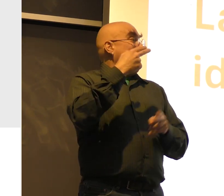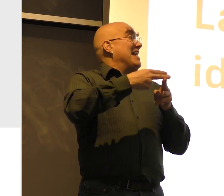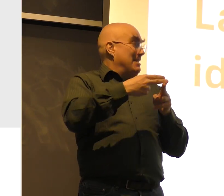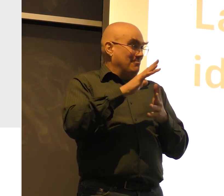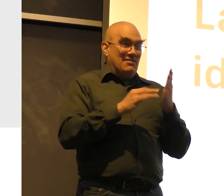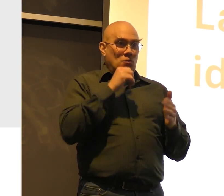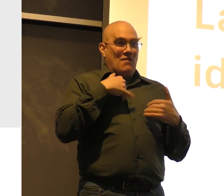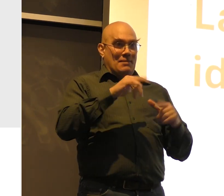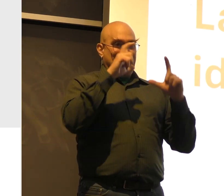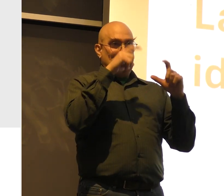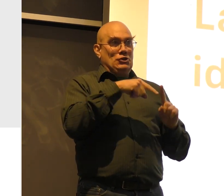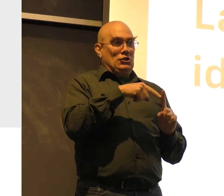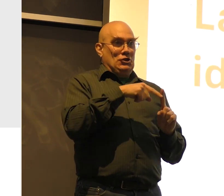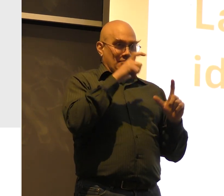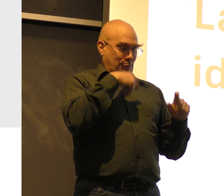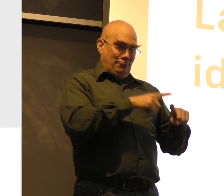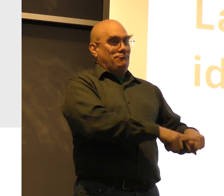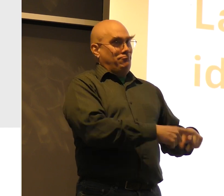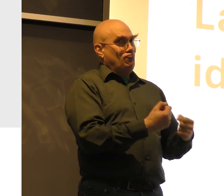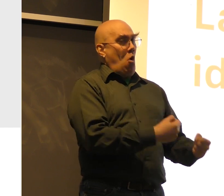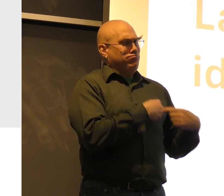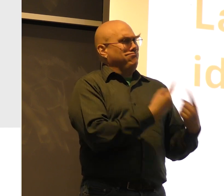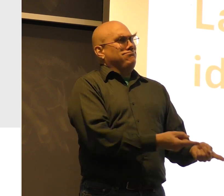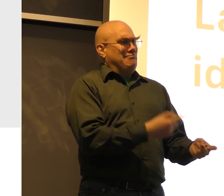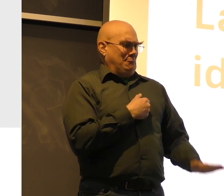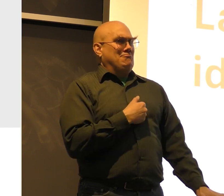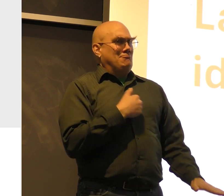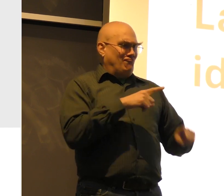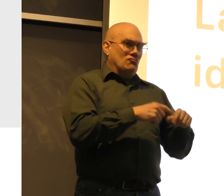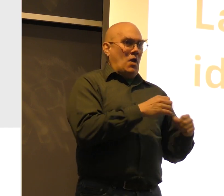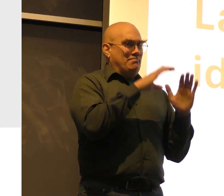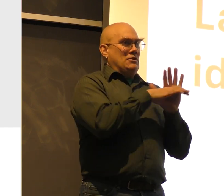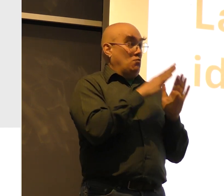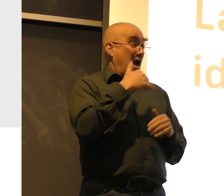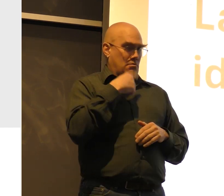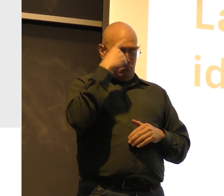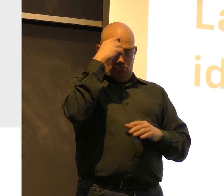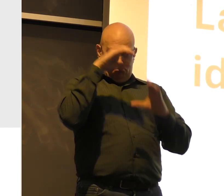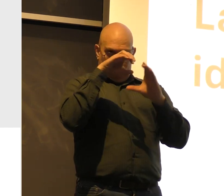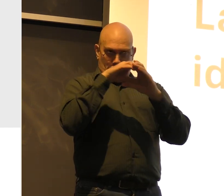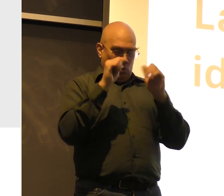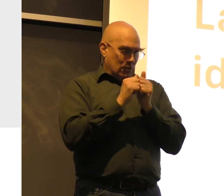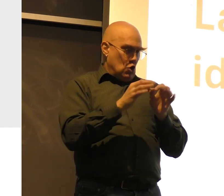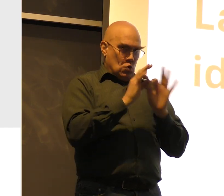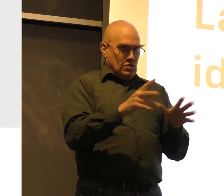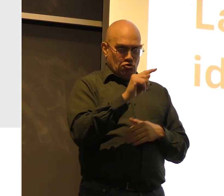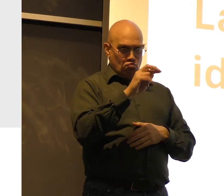people's faces. I'll forget their names if I don't have those pictures. I've always done that since a child. I rely on pictures.